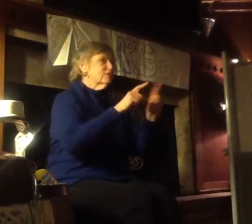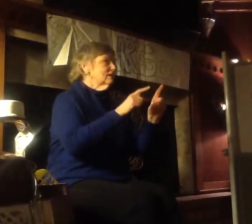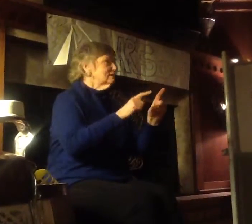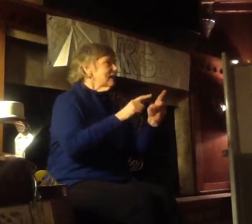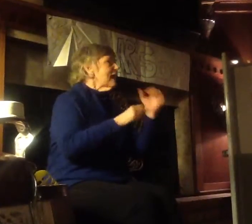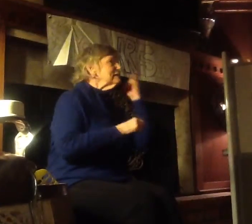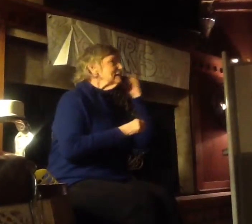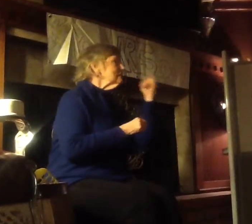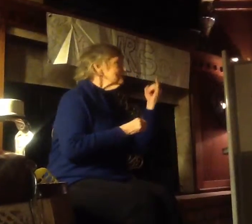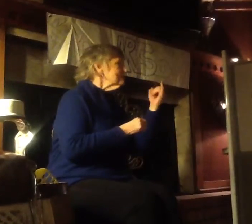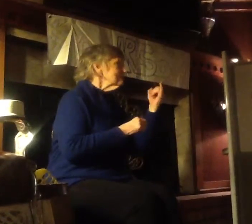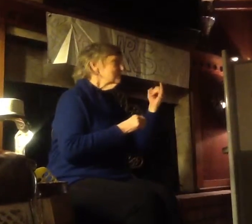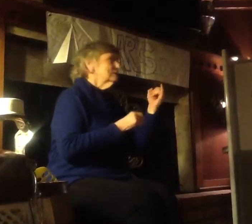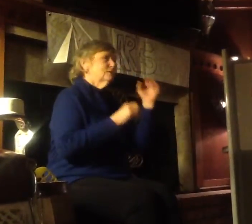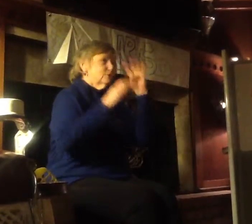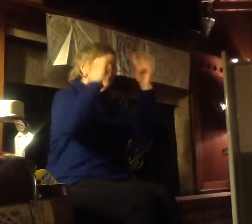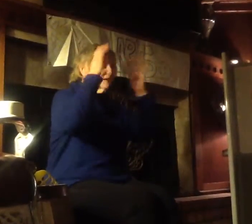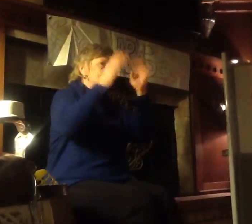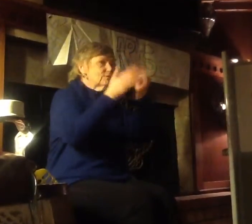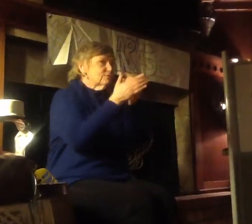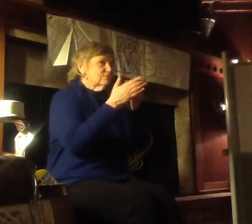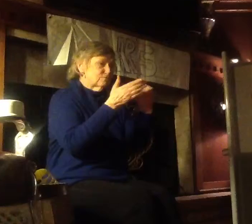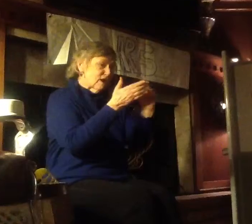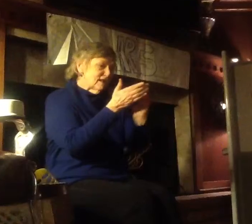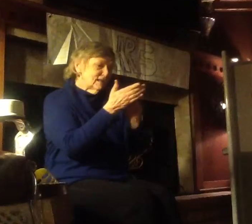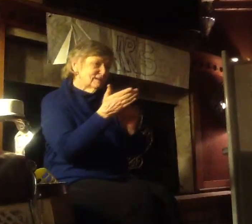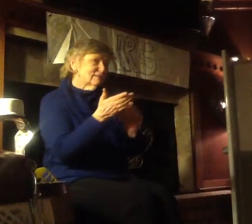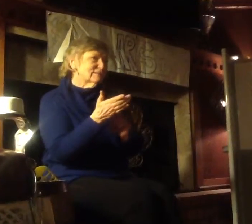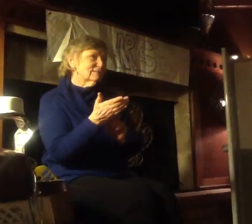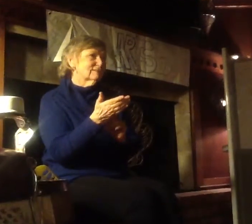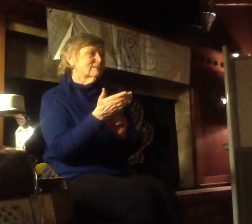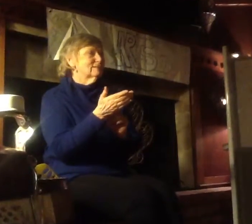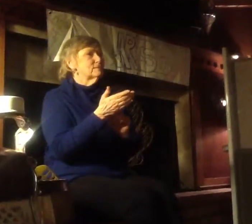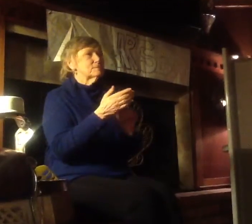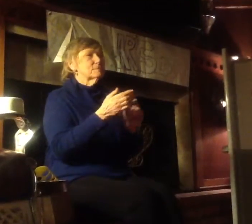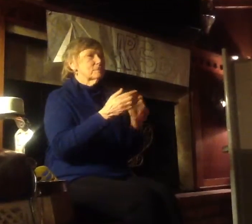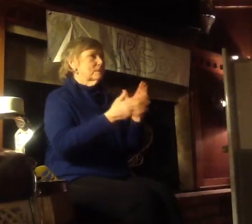many different ideas. Creative writing,